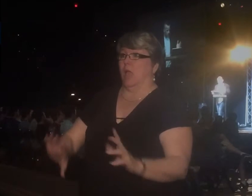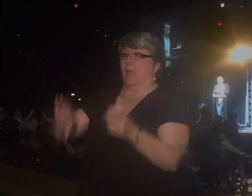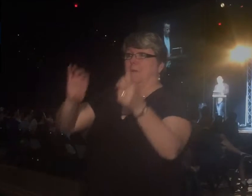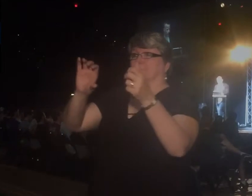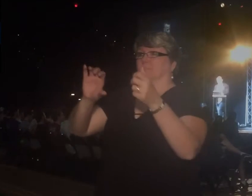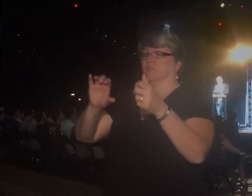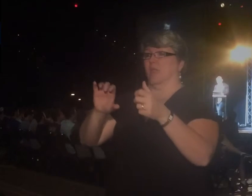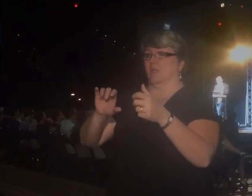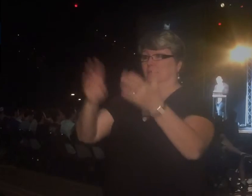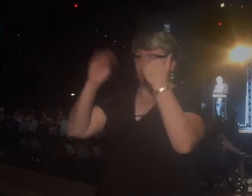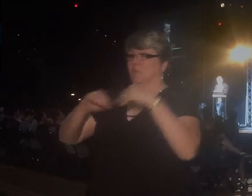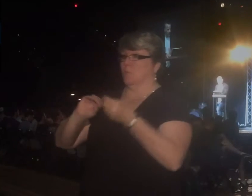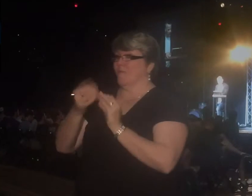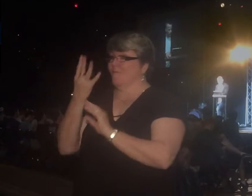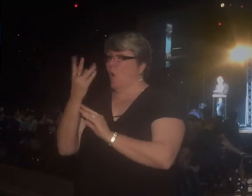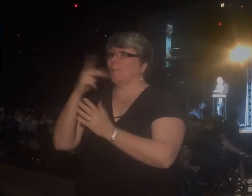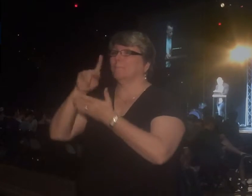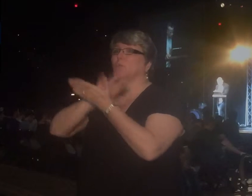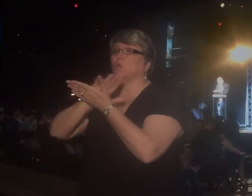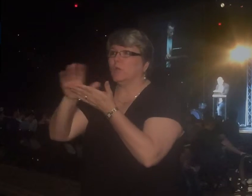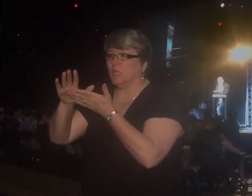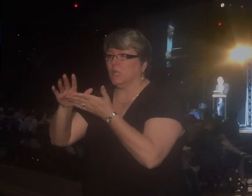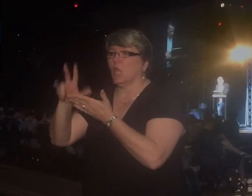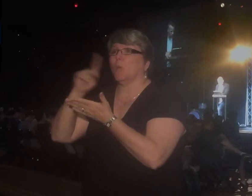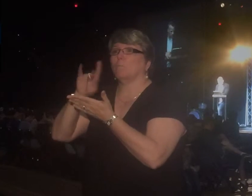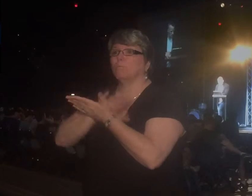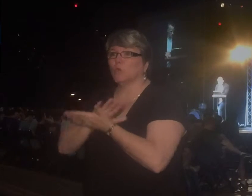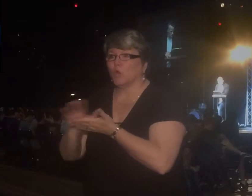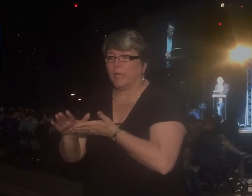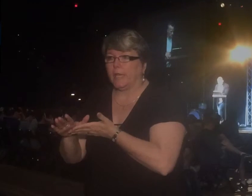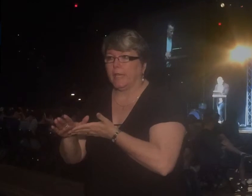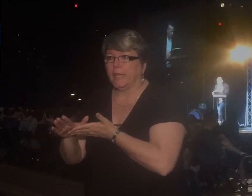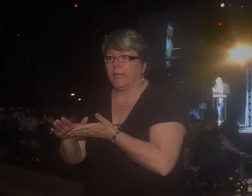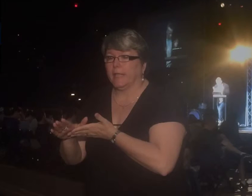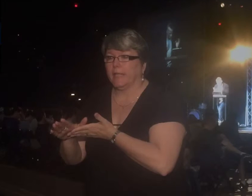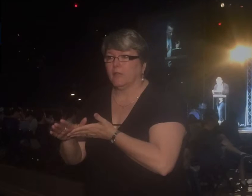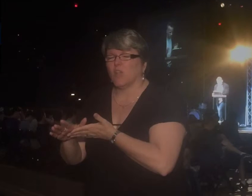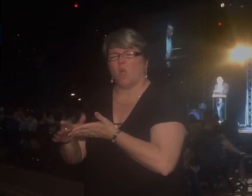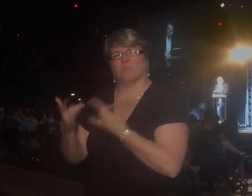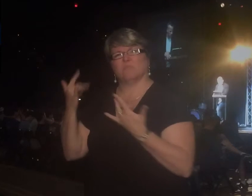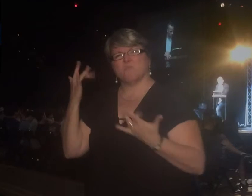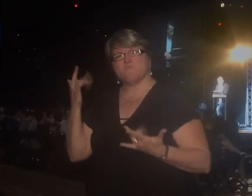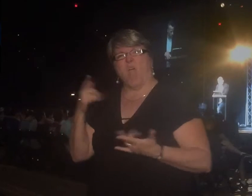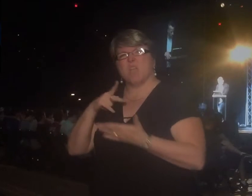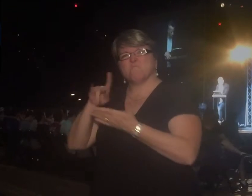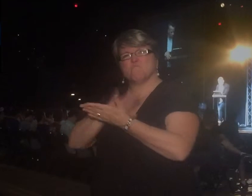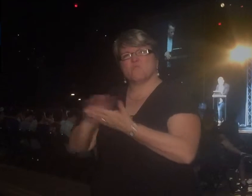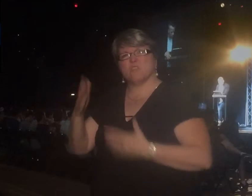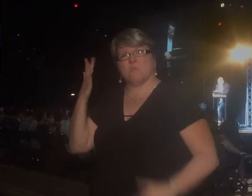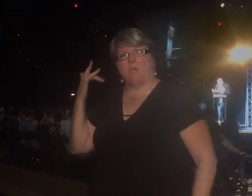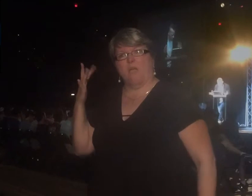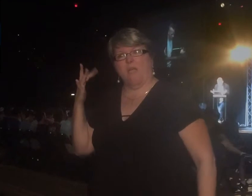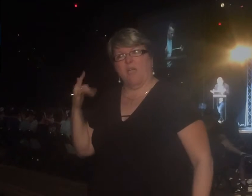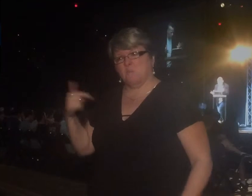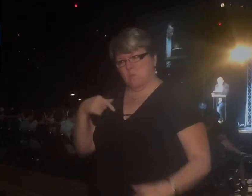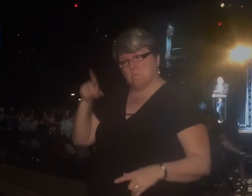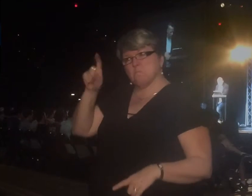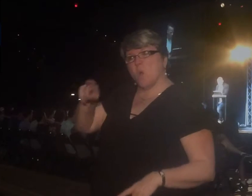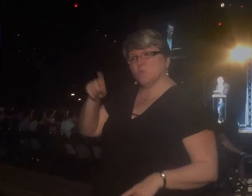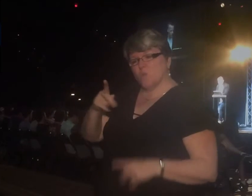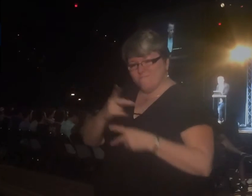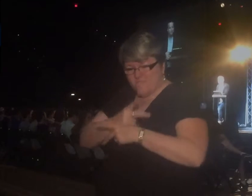Anyway, that ties into point 4, and that is purity. Purity. And you go, why should we be